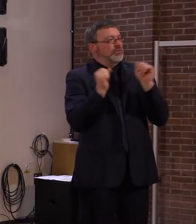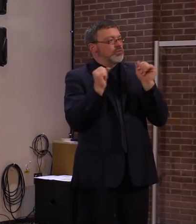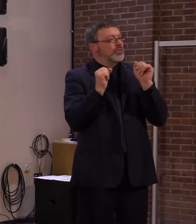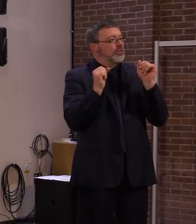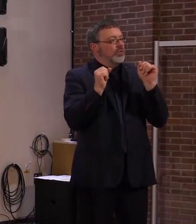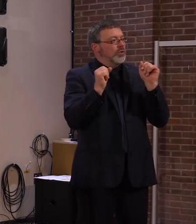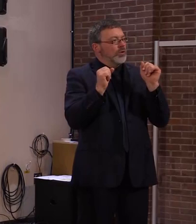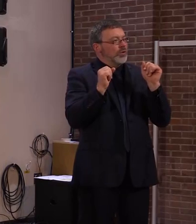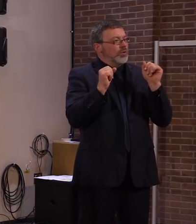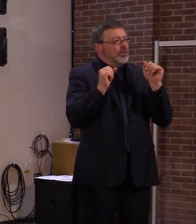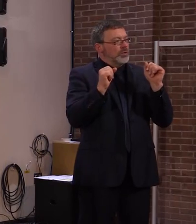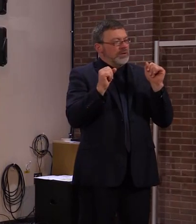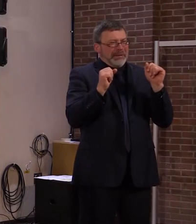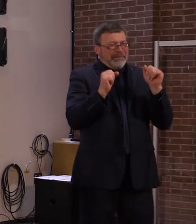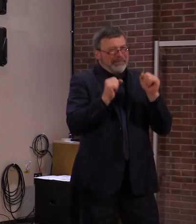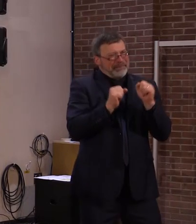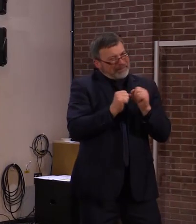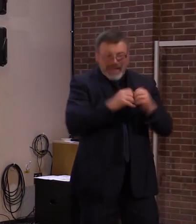people.